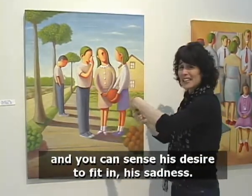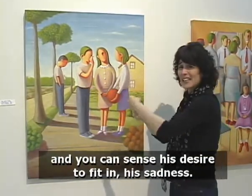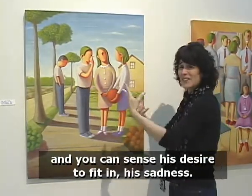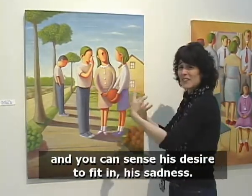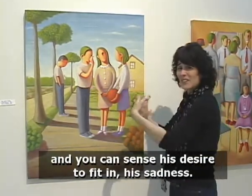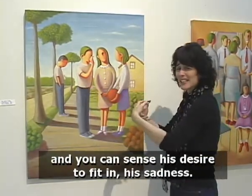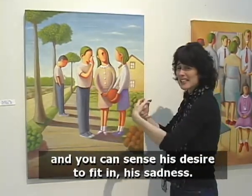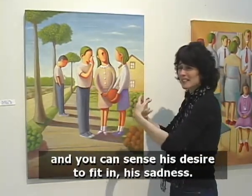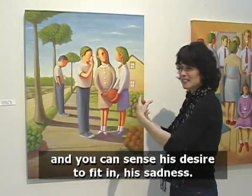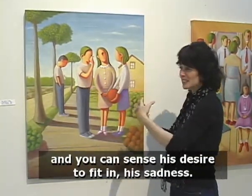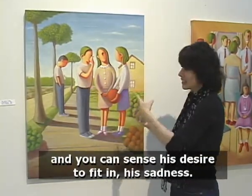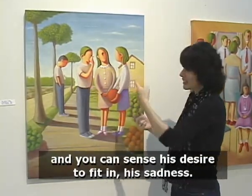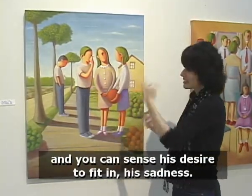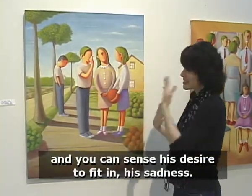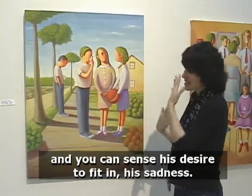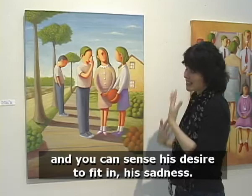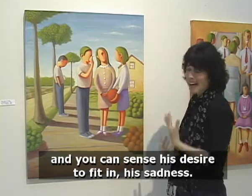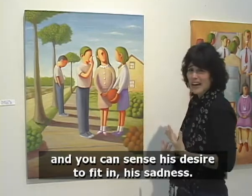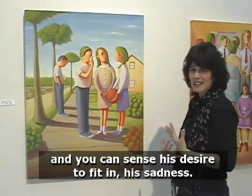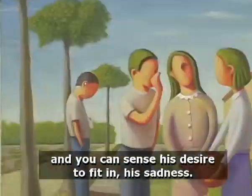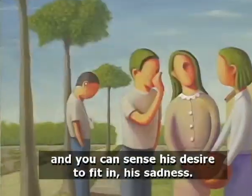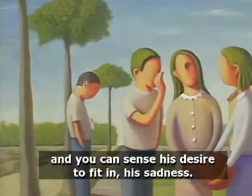fit in, his sadness.